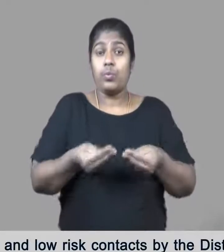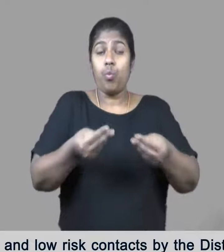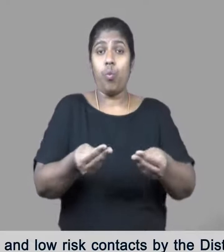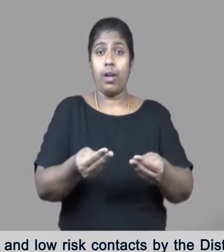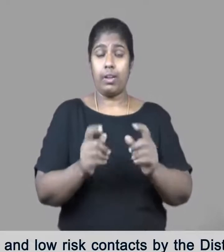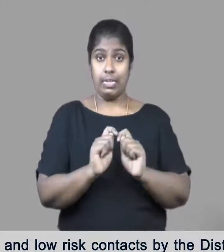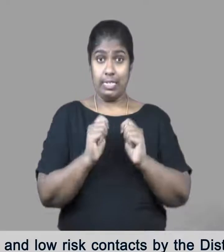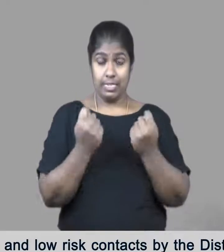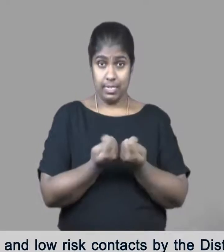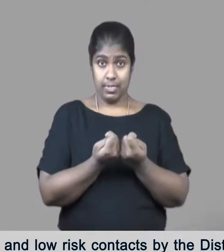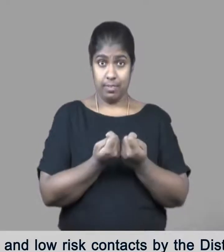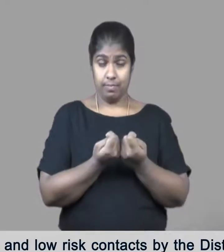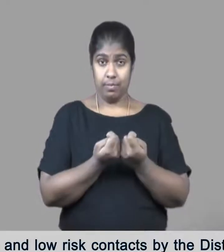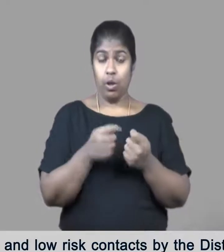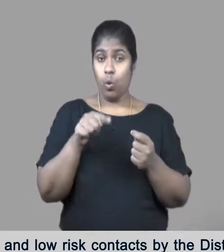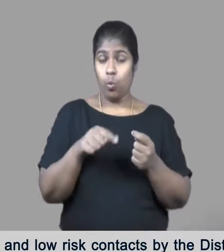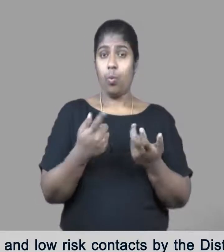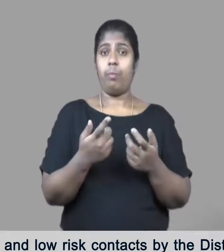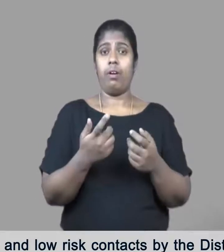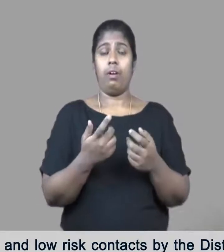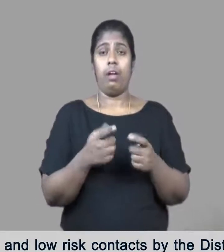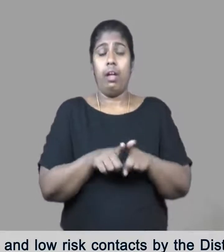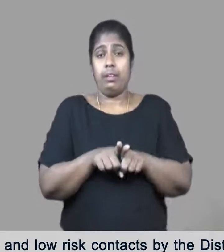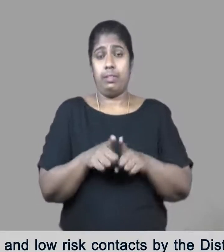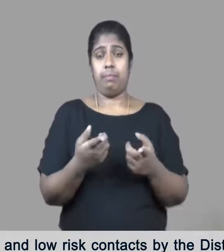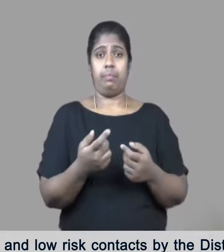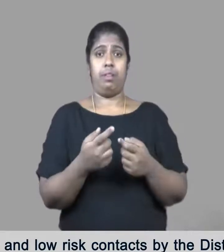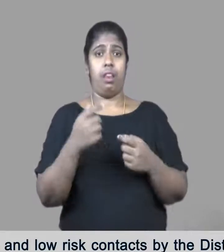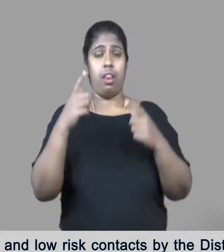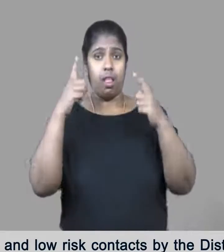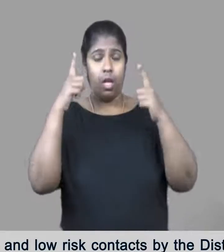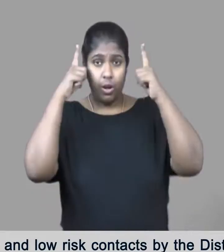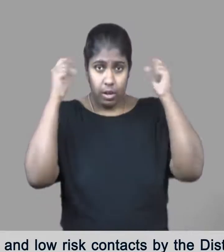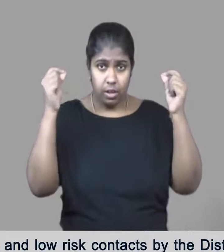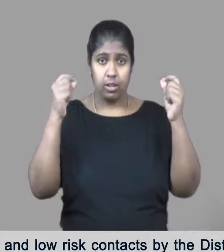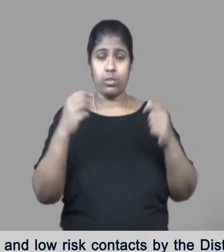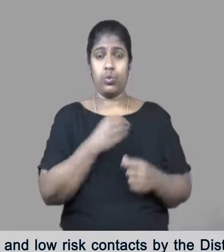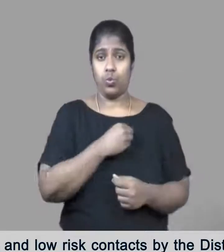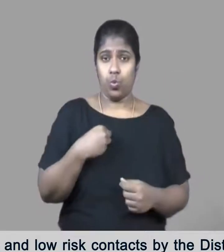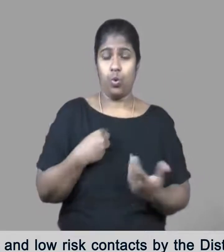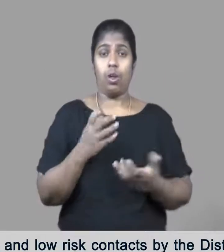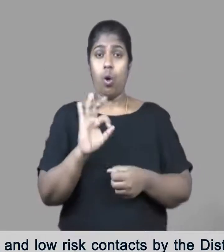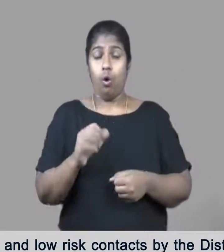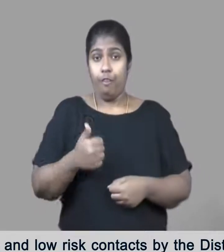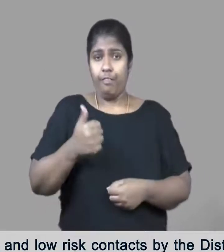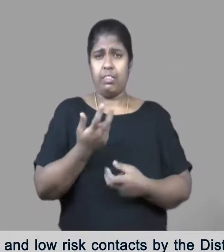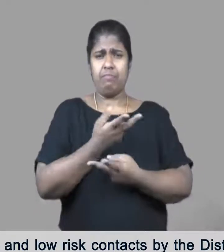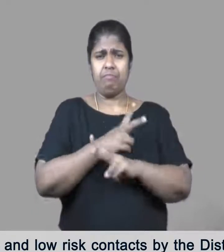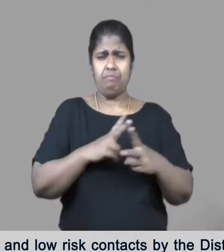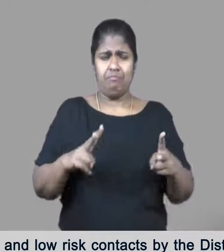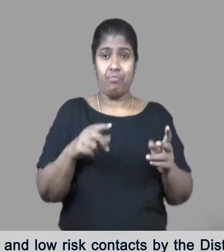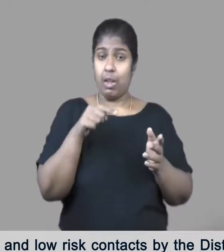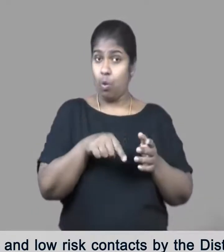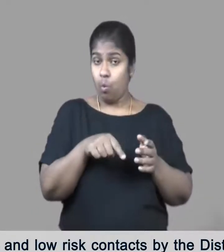The contacts will be categorized into high and low